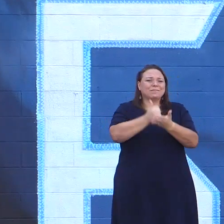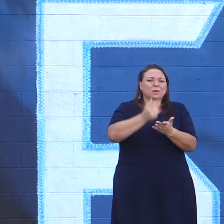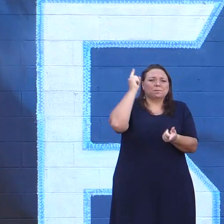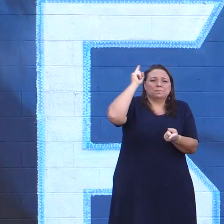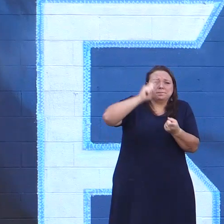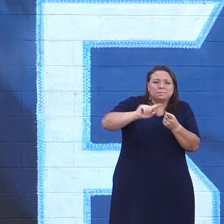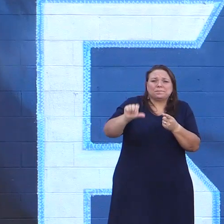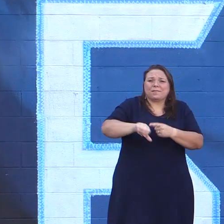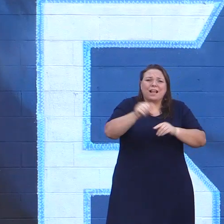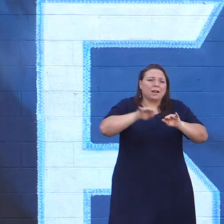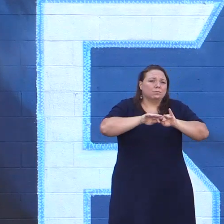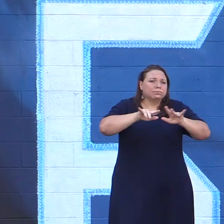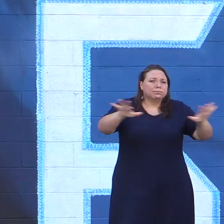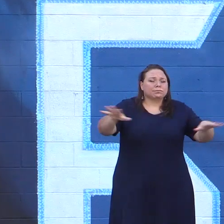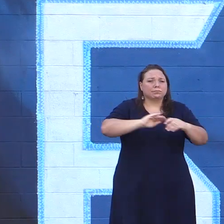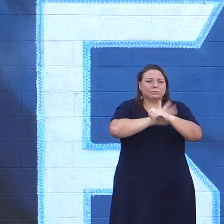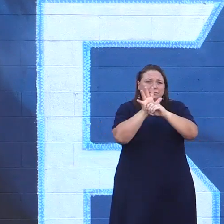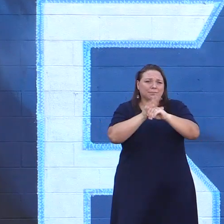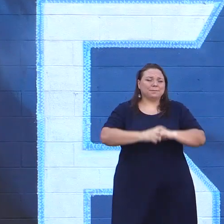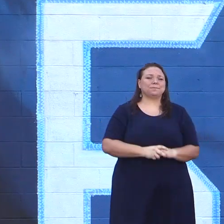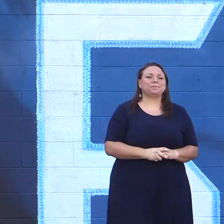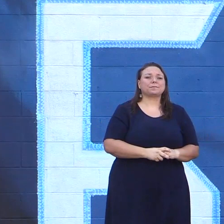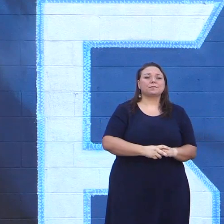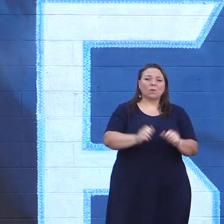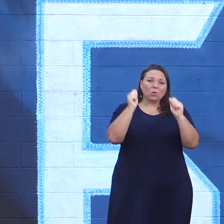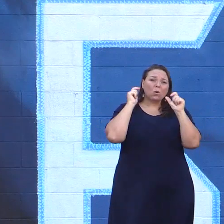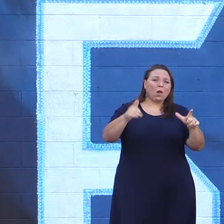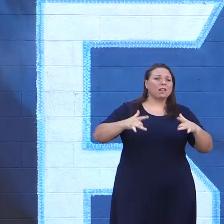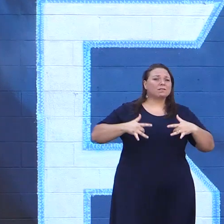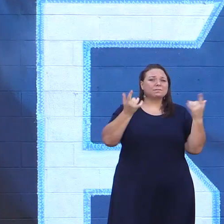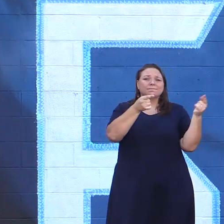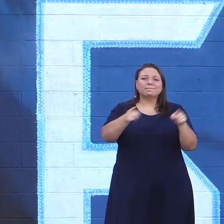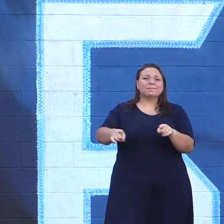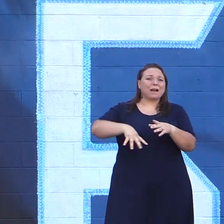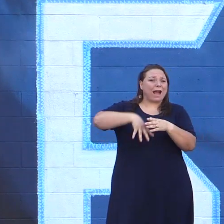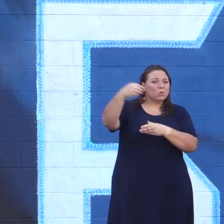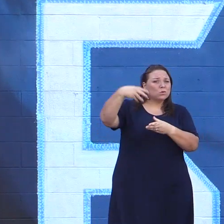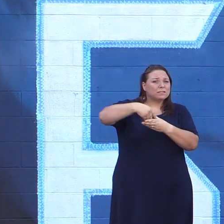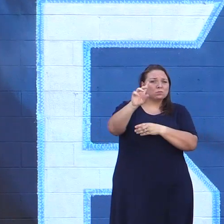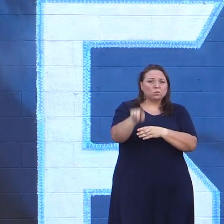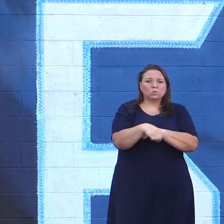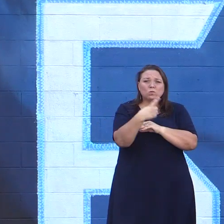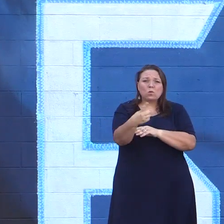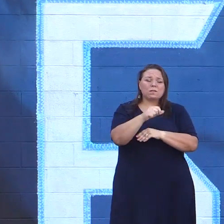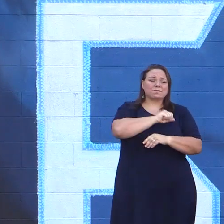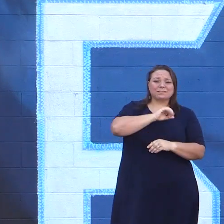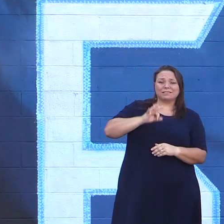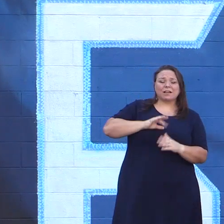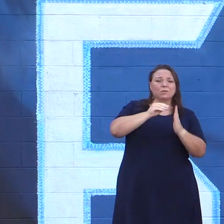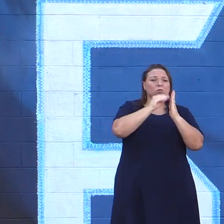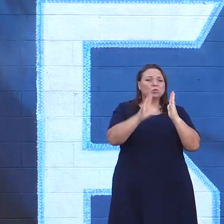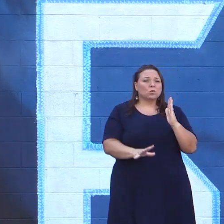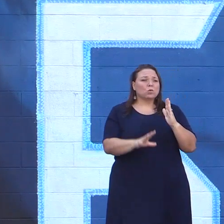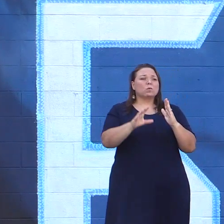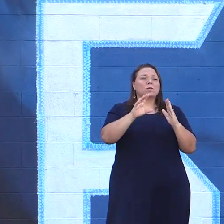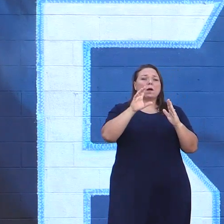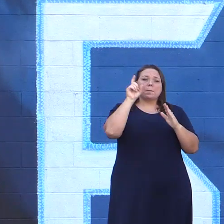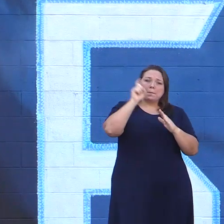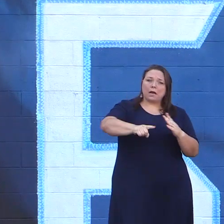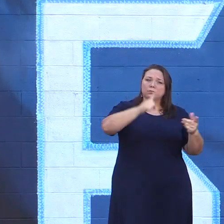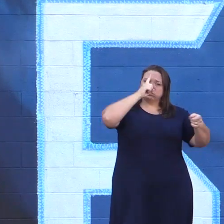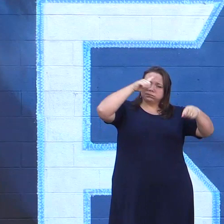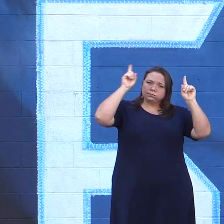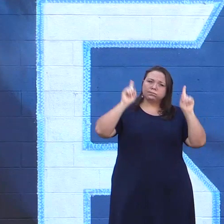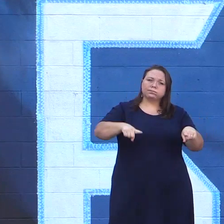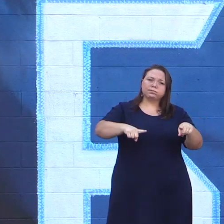minimize any spread of the coronavirus. All events will take place outdoors, and staff and students will agree to